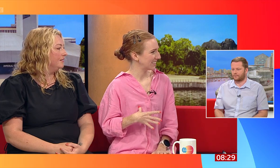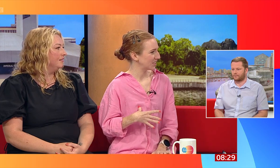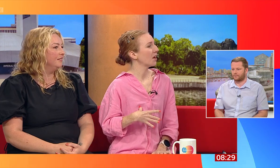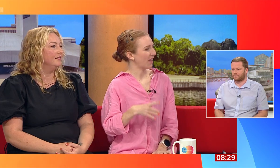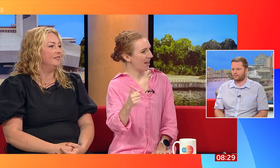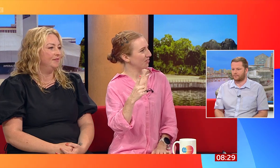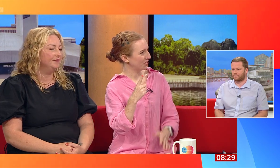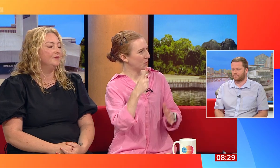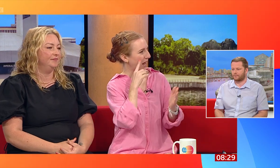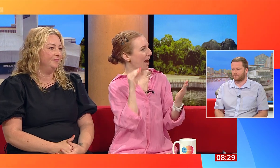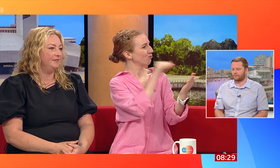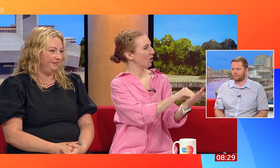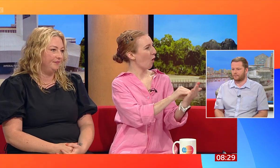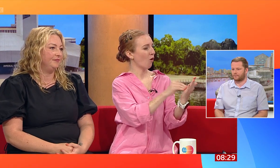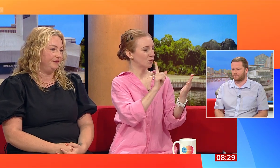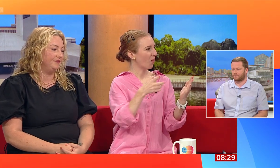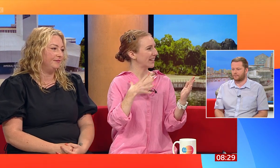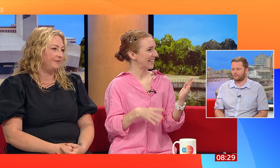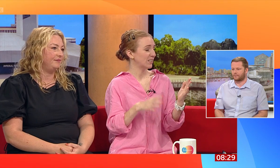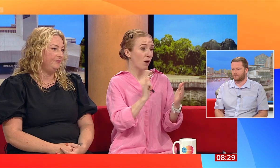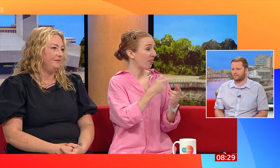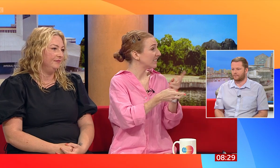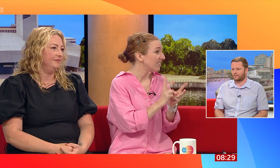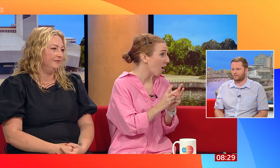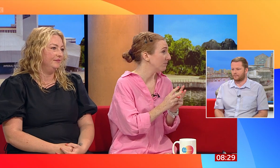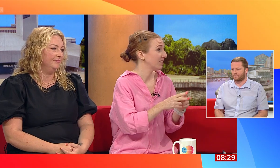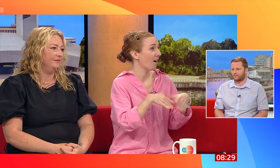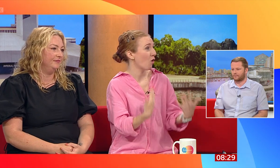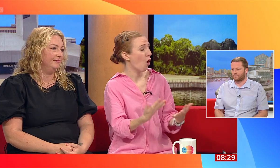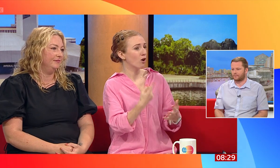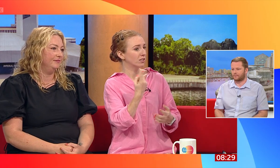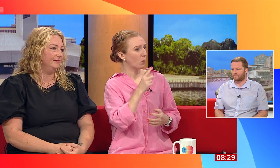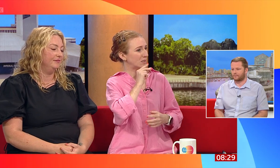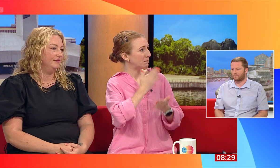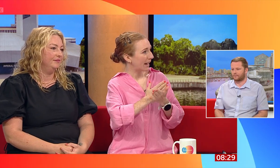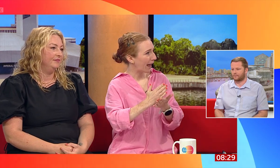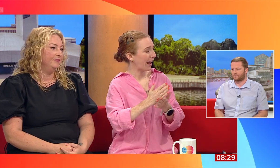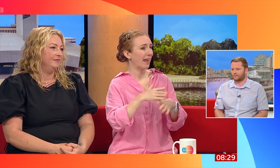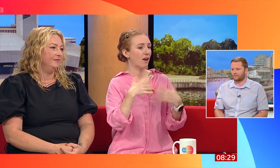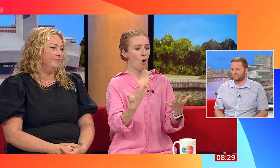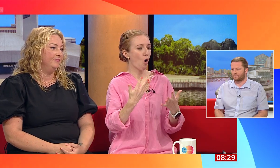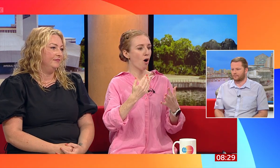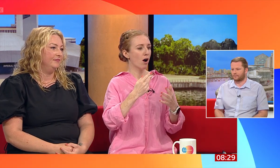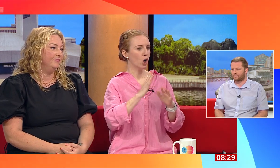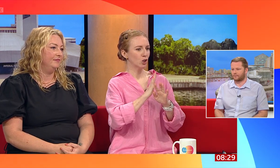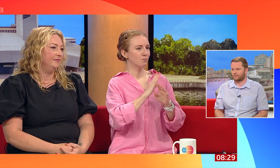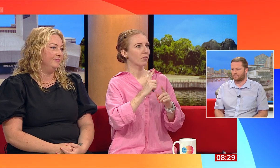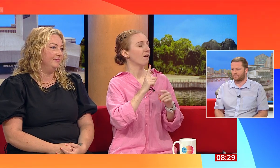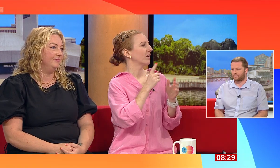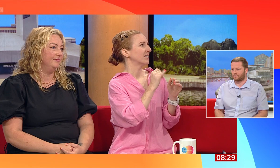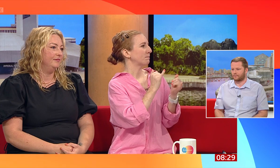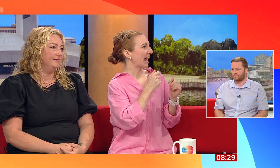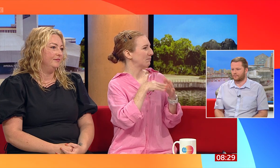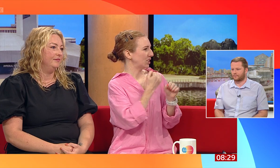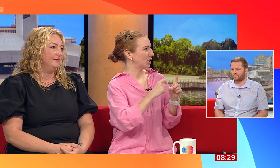is to ask that person what they need as soon as they arrive, and then record it, whether it's an interpreter, and making sure